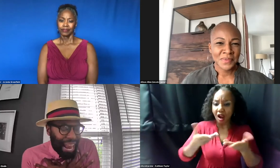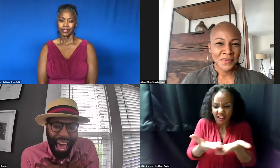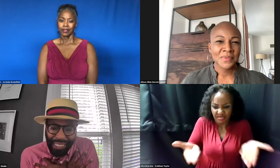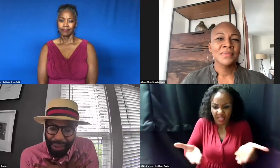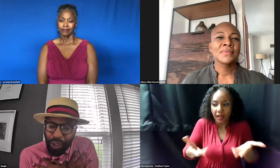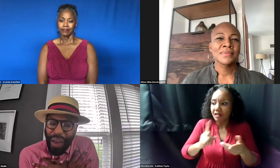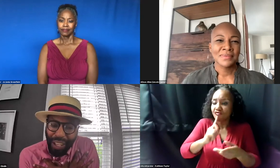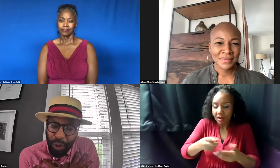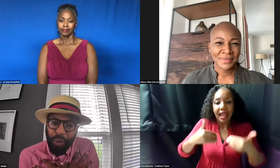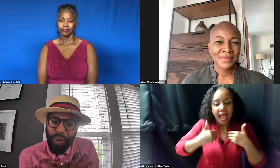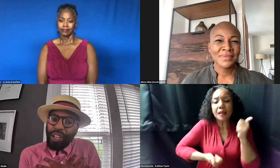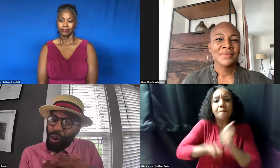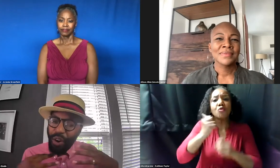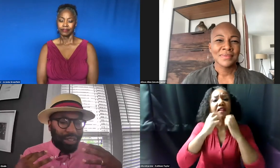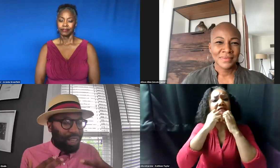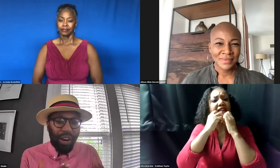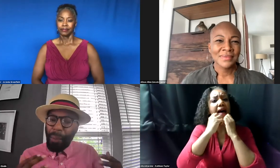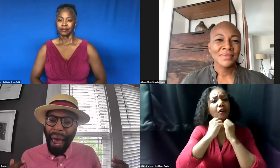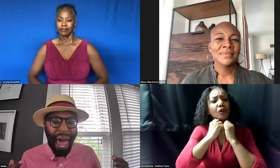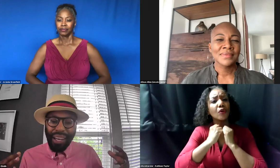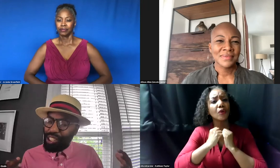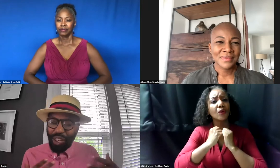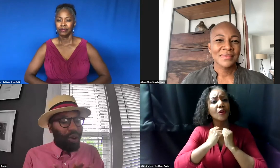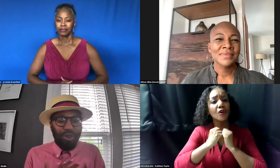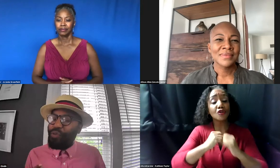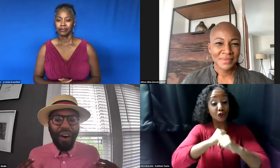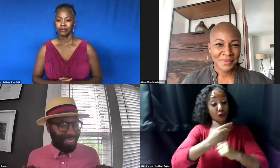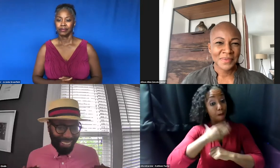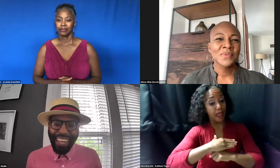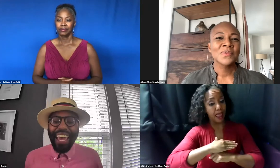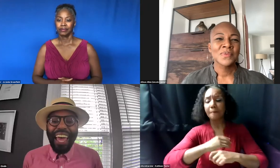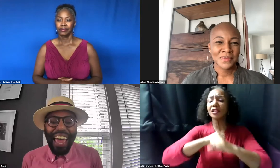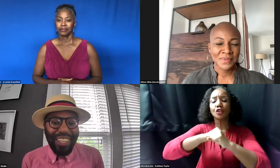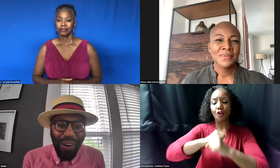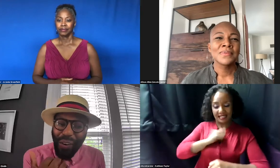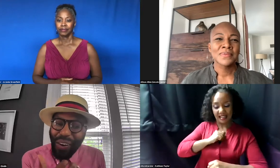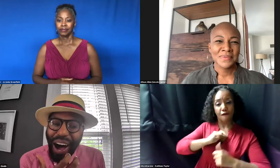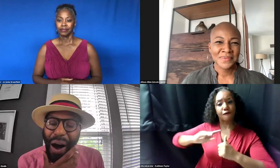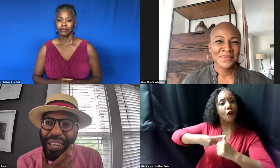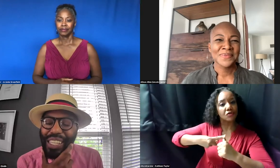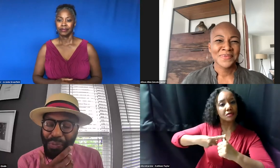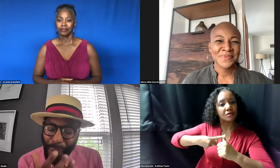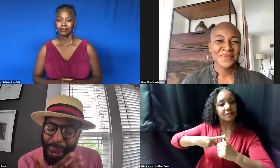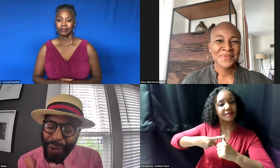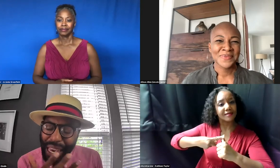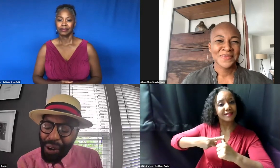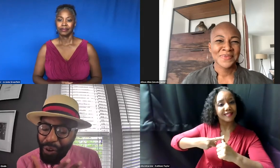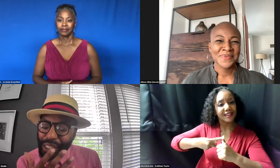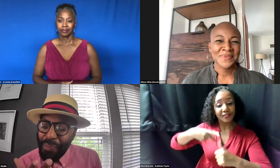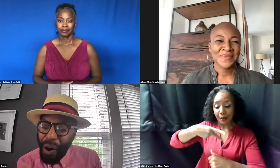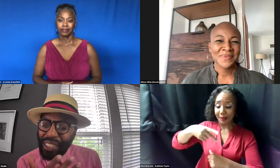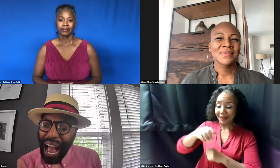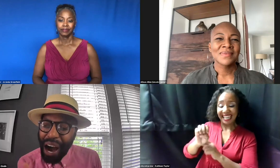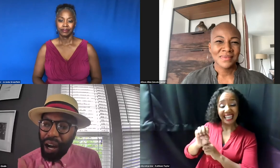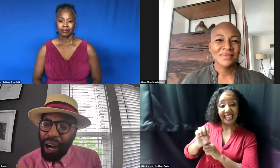that has the most value. So if you're gonna secure the bag, secure you first. And so the PPE metaphor